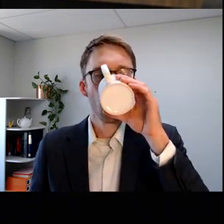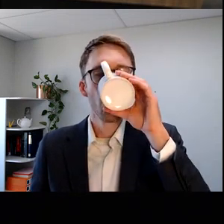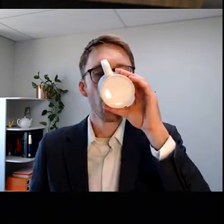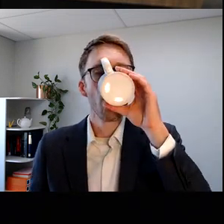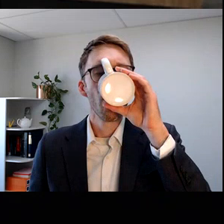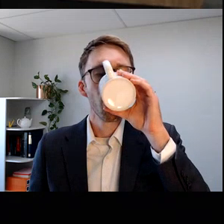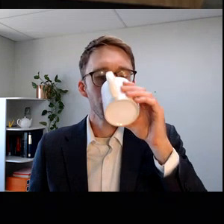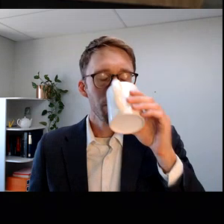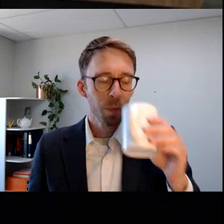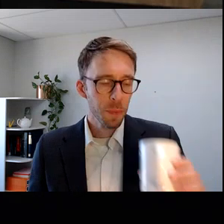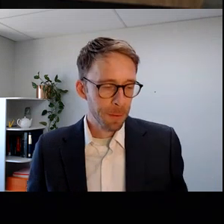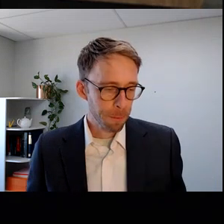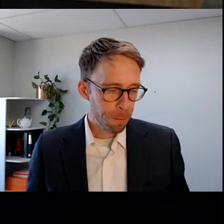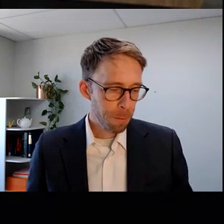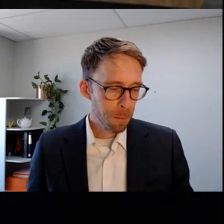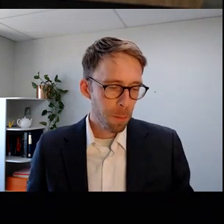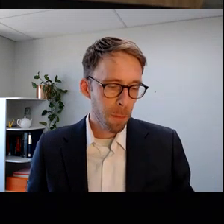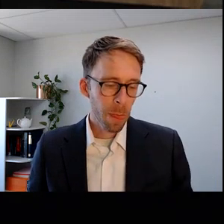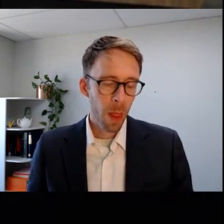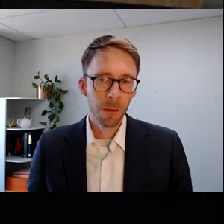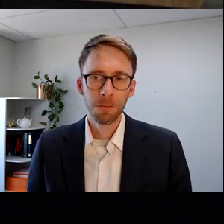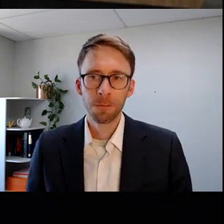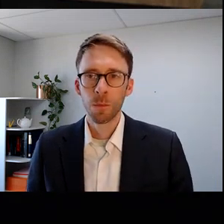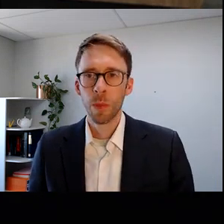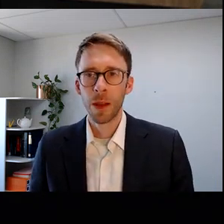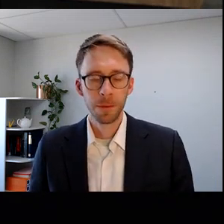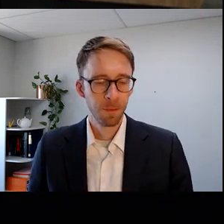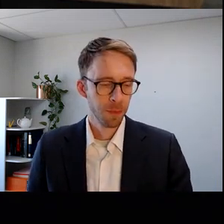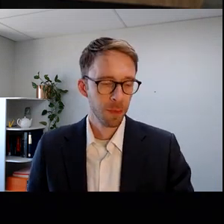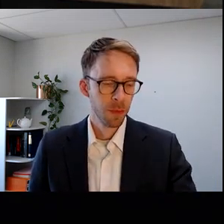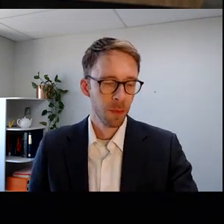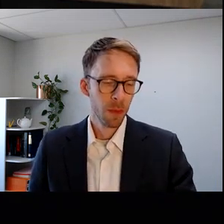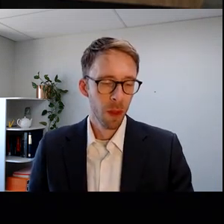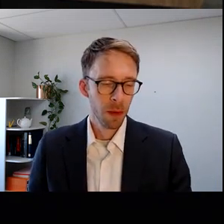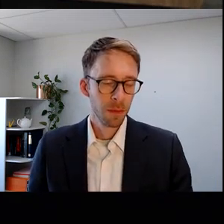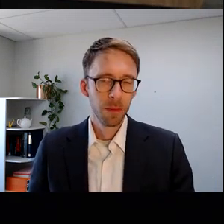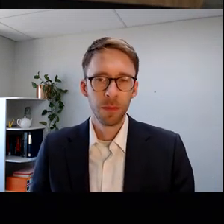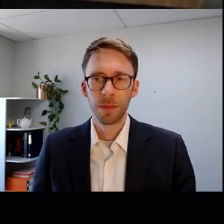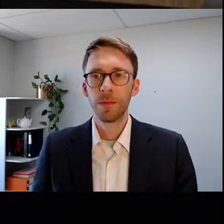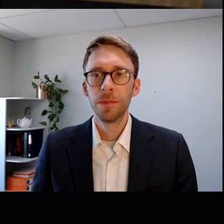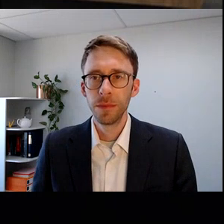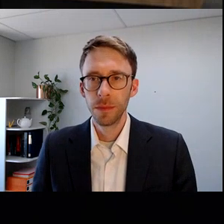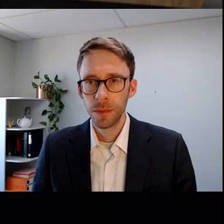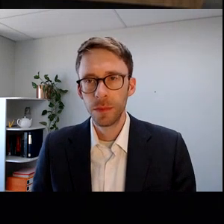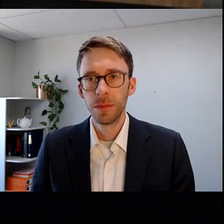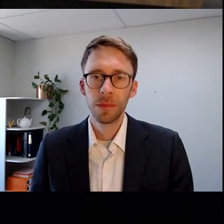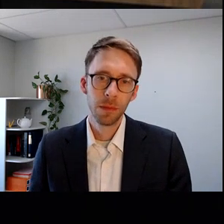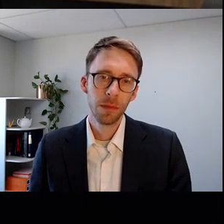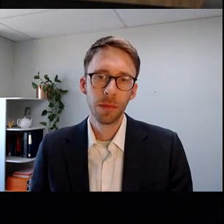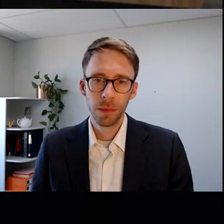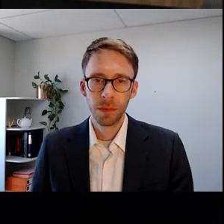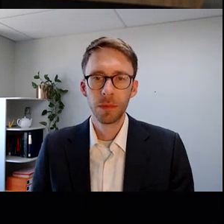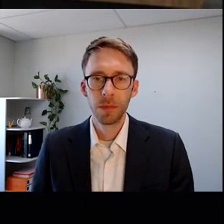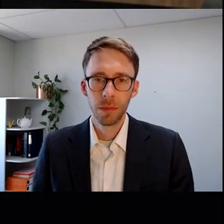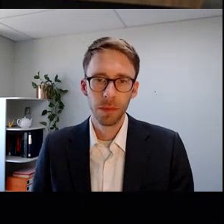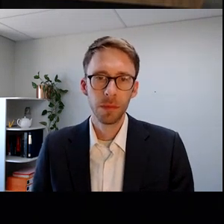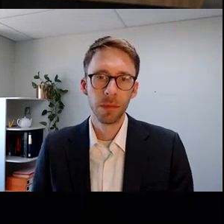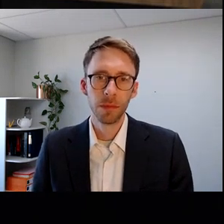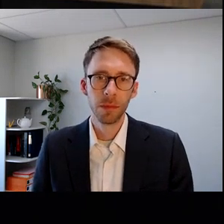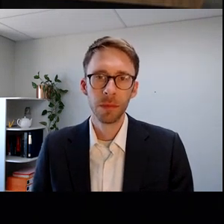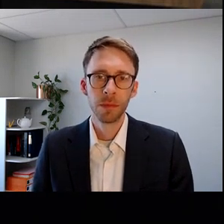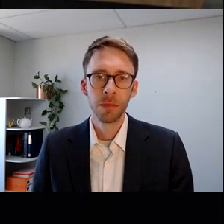event, its first event 9 years ago was in 2013. And in the past few years, it continues to grow